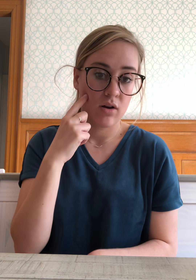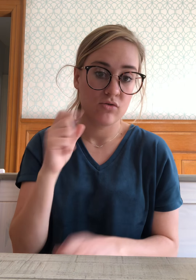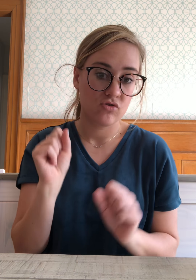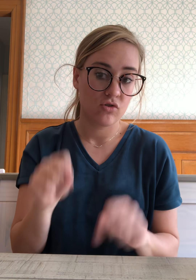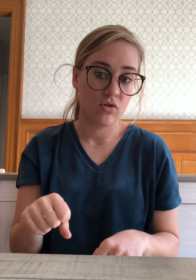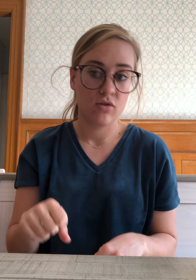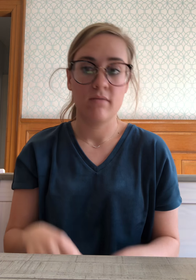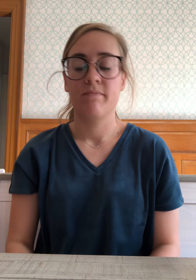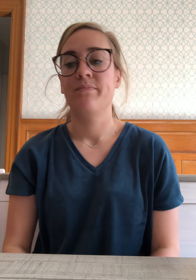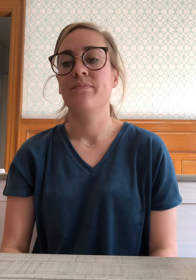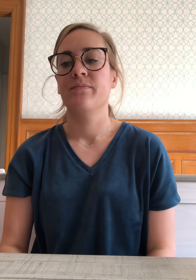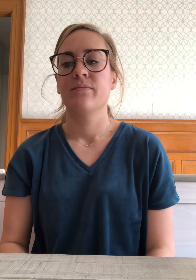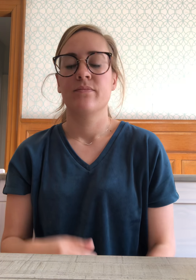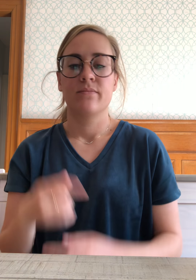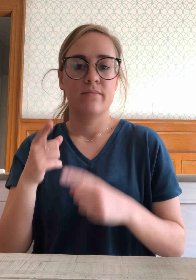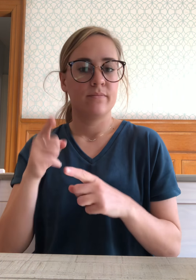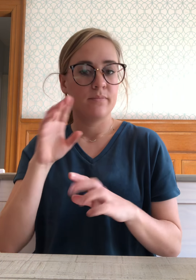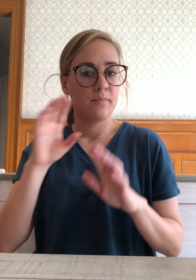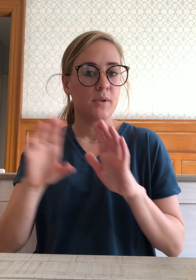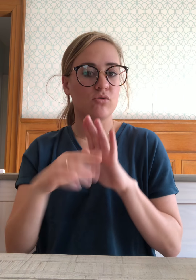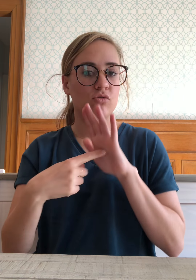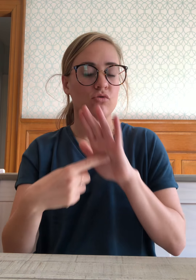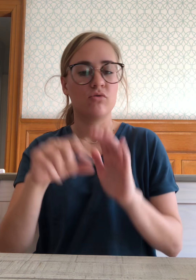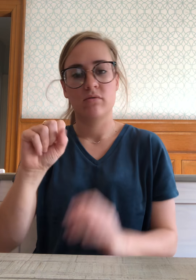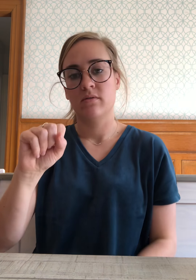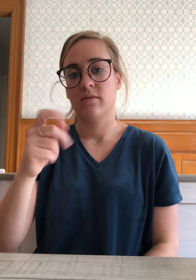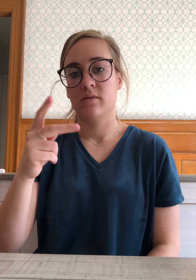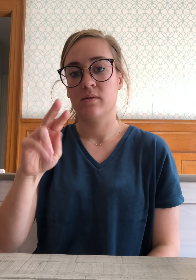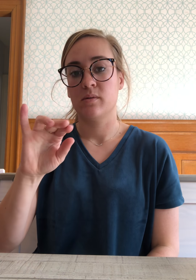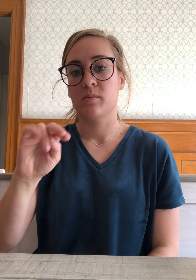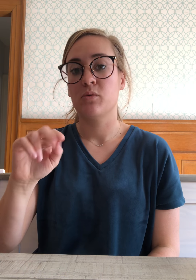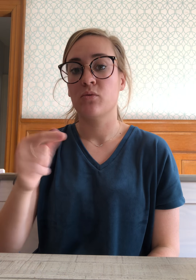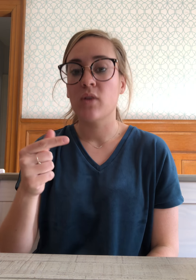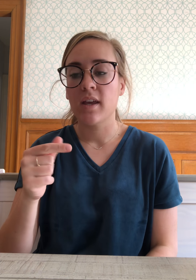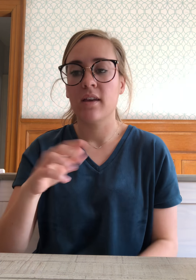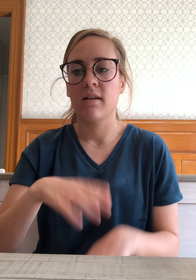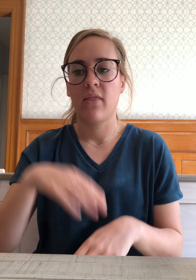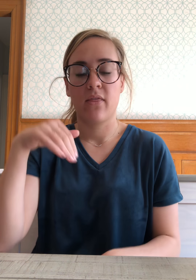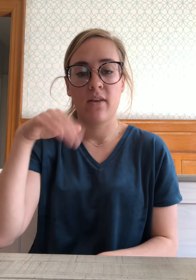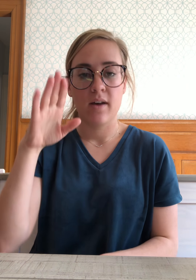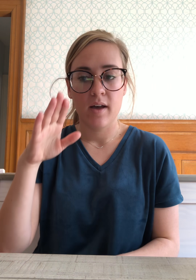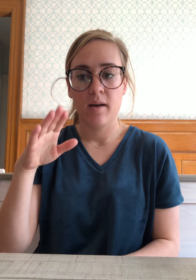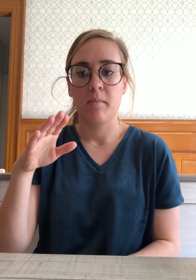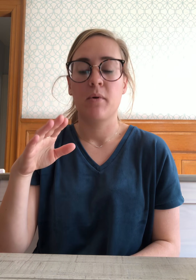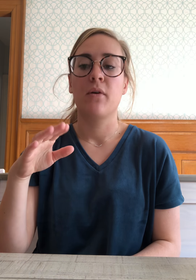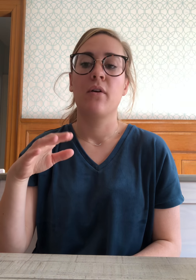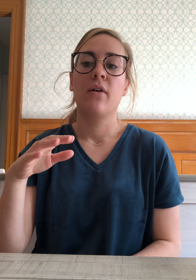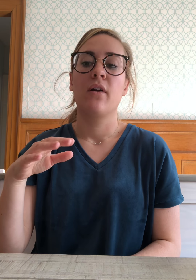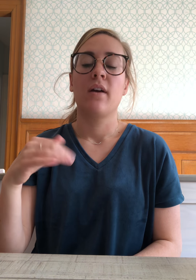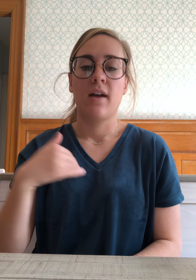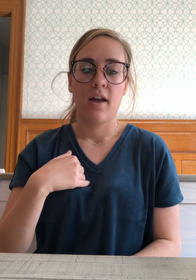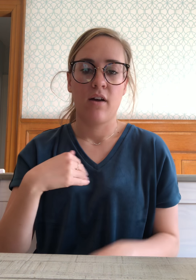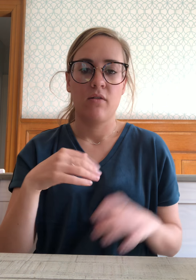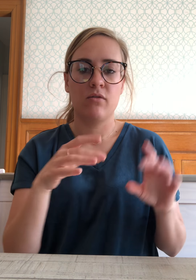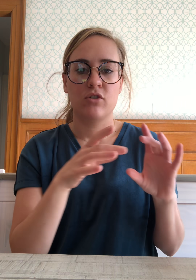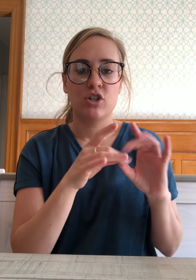have a spring on the upper portion, a chain or elastic on the lower portion, and we're pitting on each